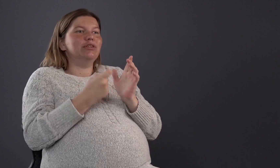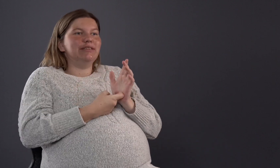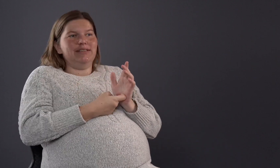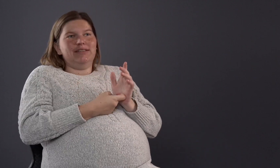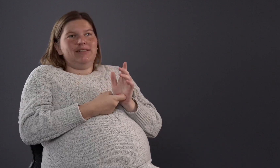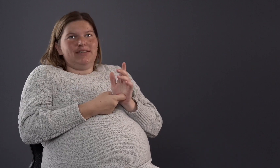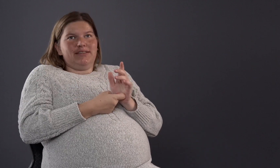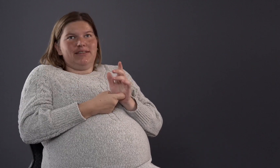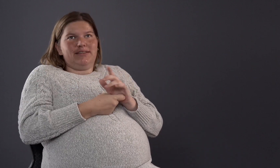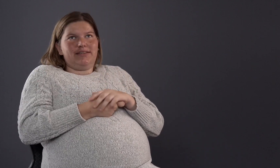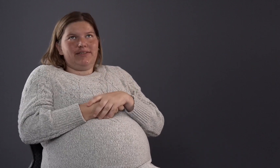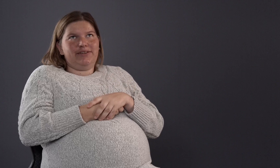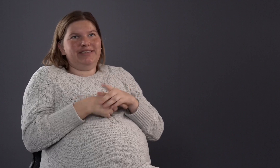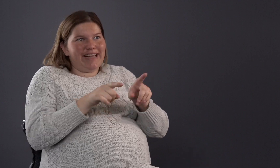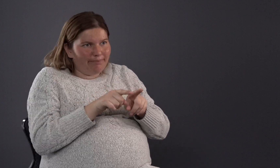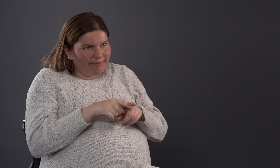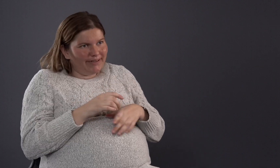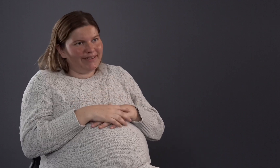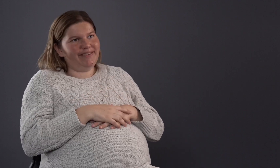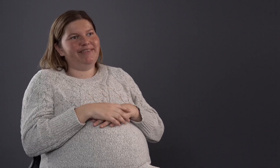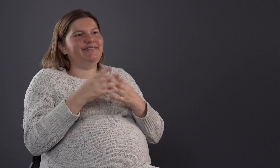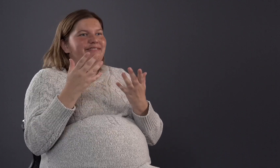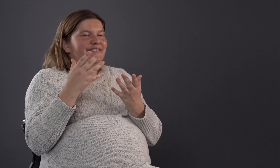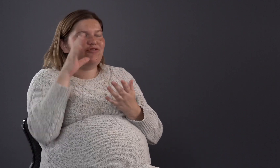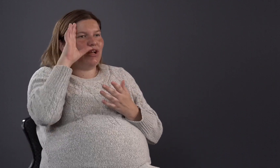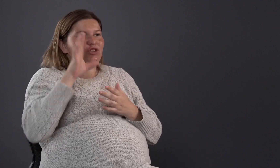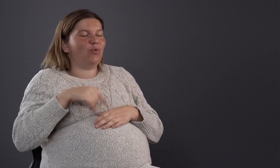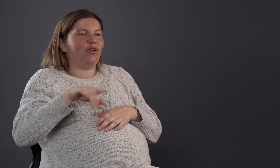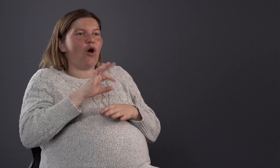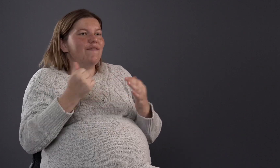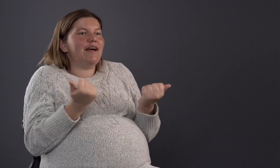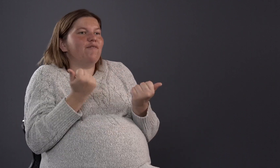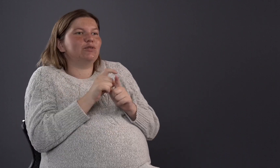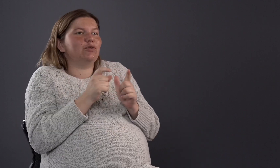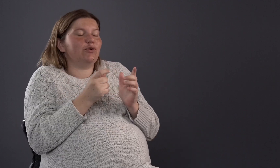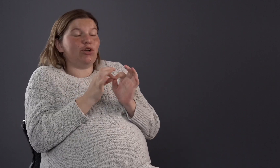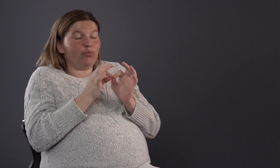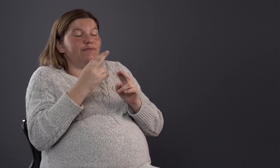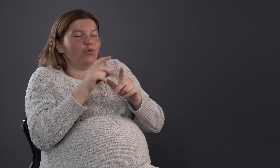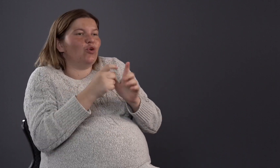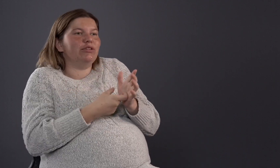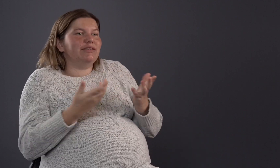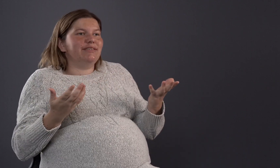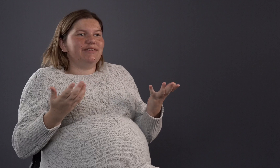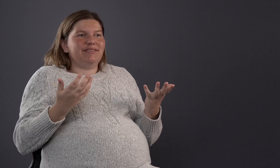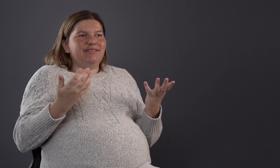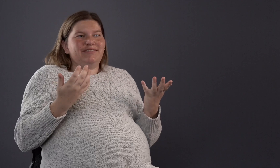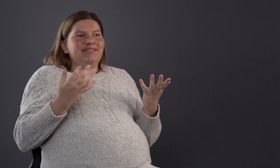same. Living out here in a regional area, there's just not enough interpreters. I've had to cancel so many